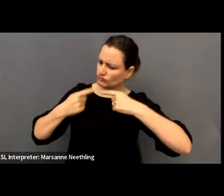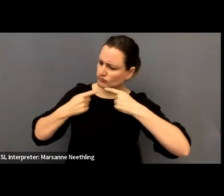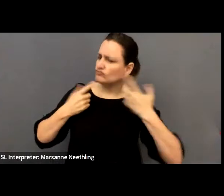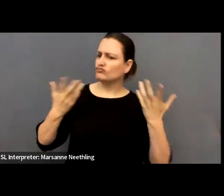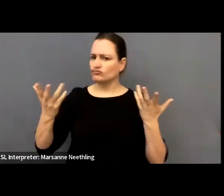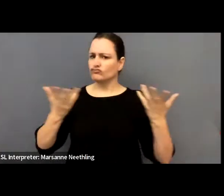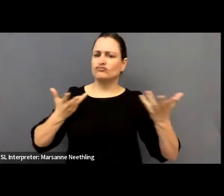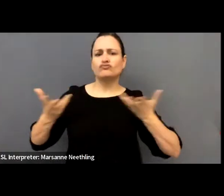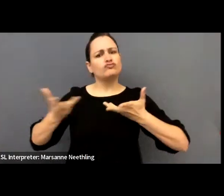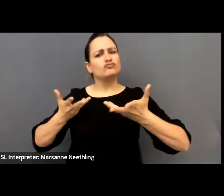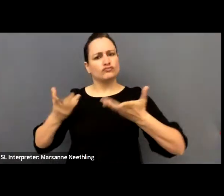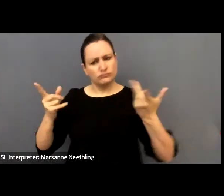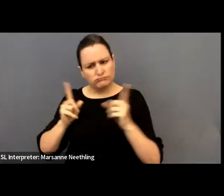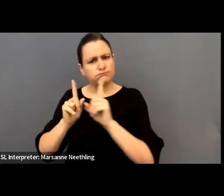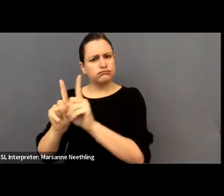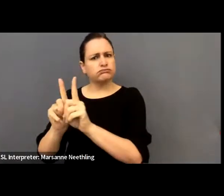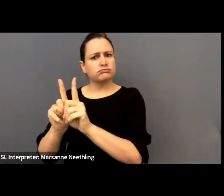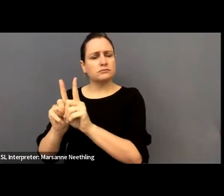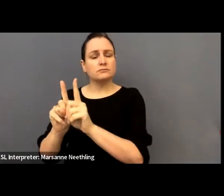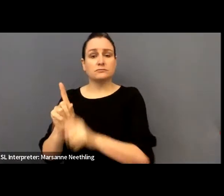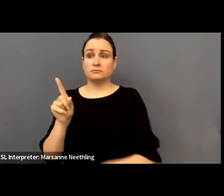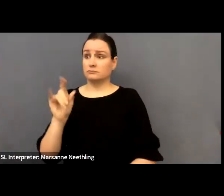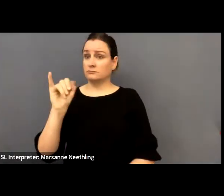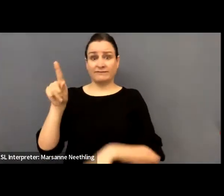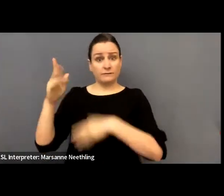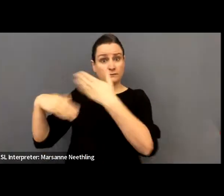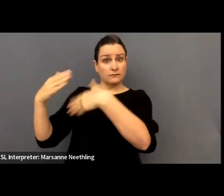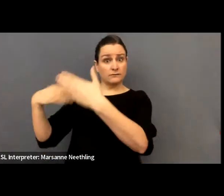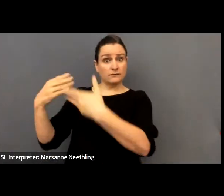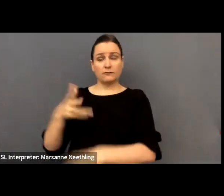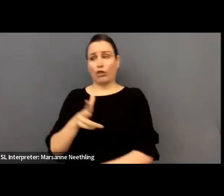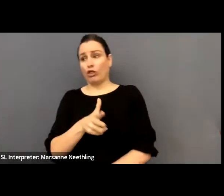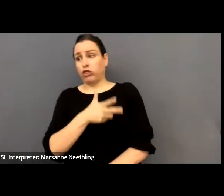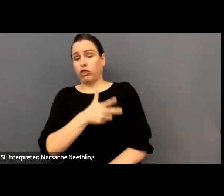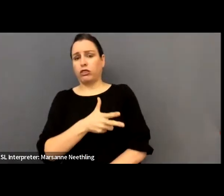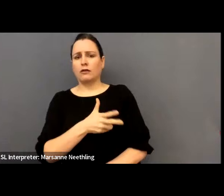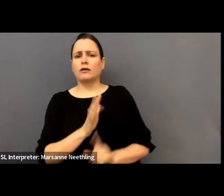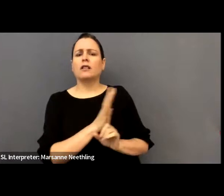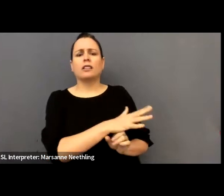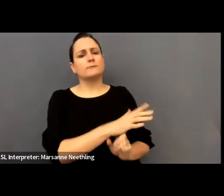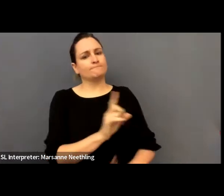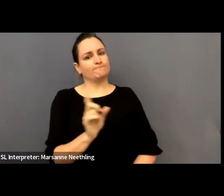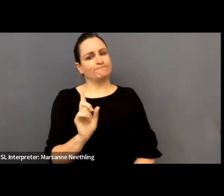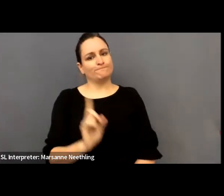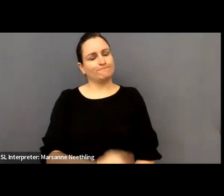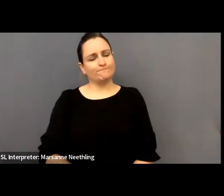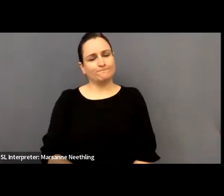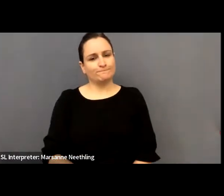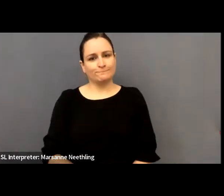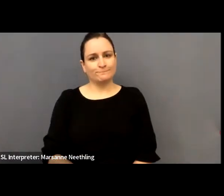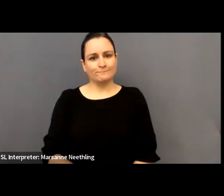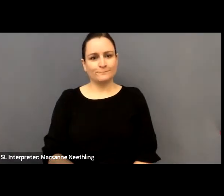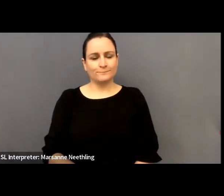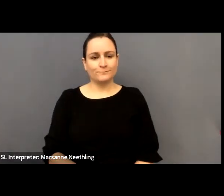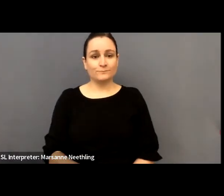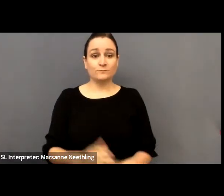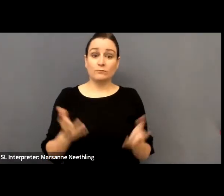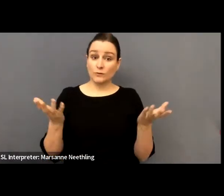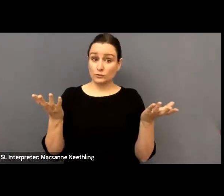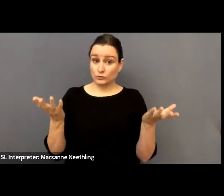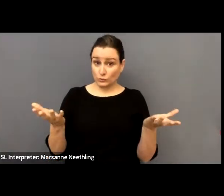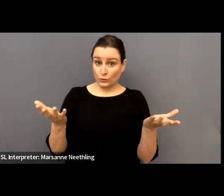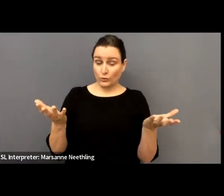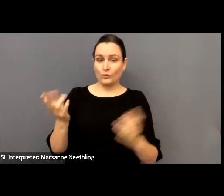marginalized. And it was this same enthusiasm by deaf activists